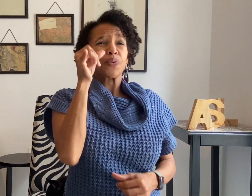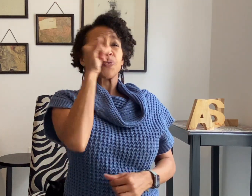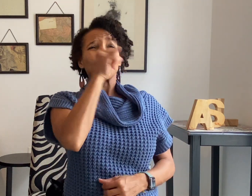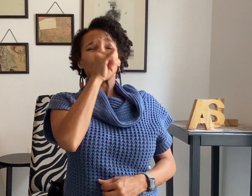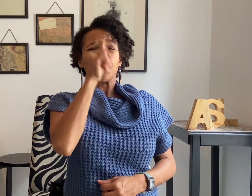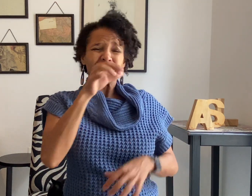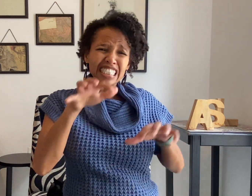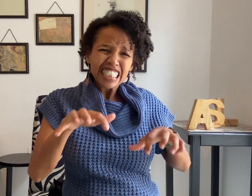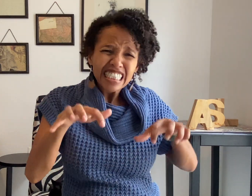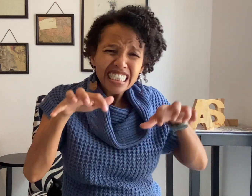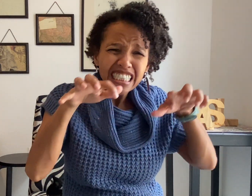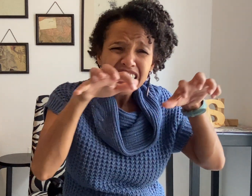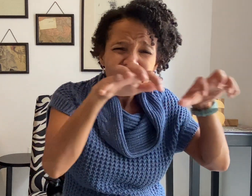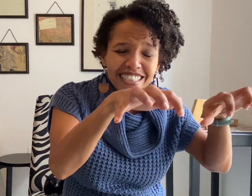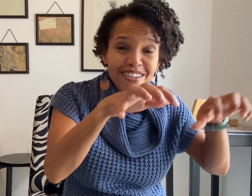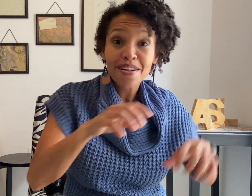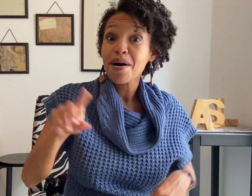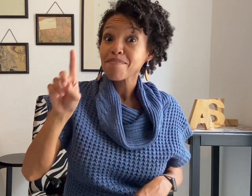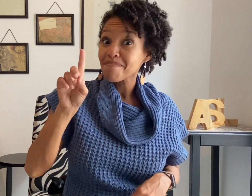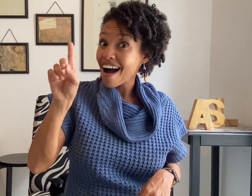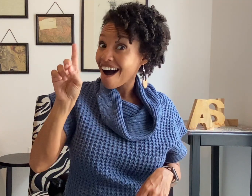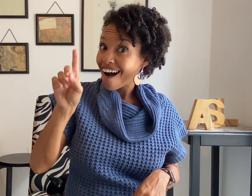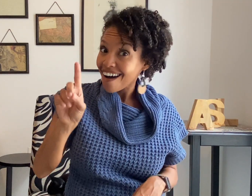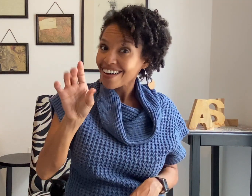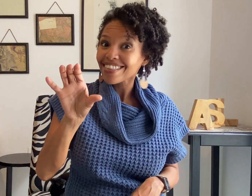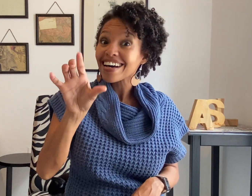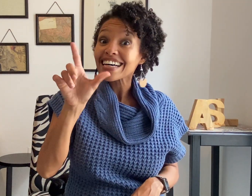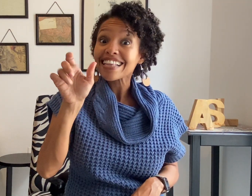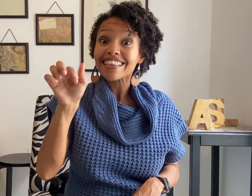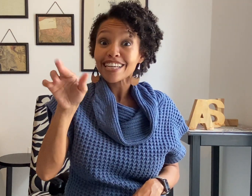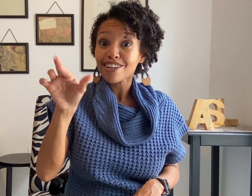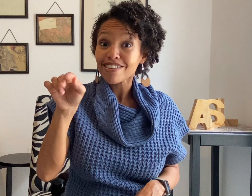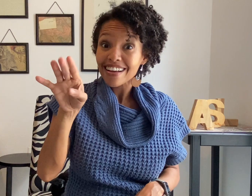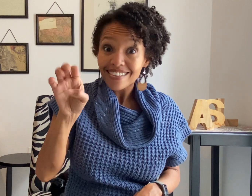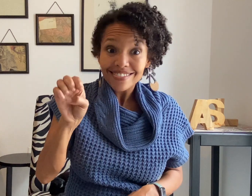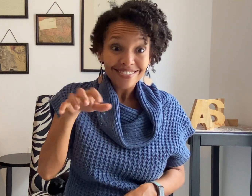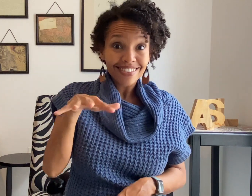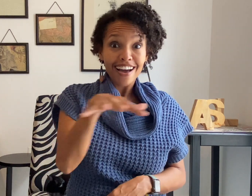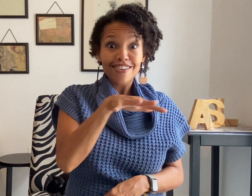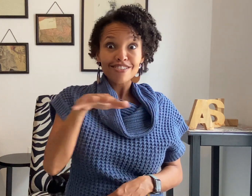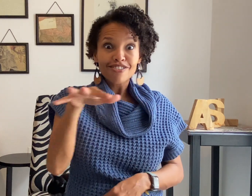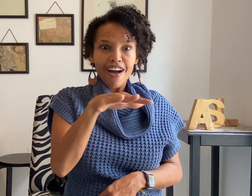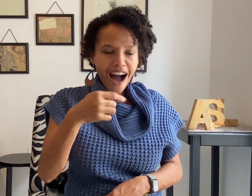clearance section. I love my new pictures.